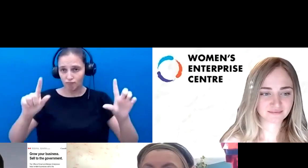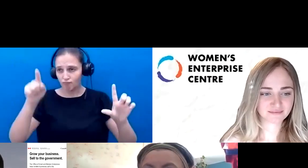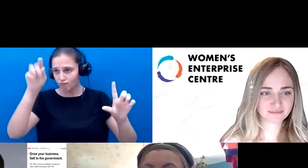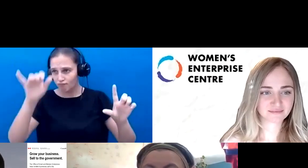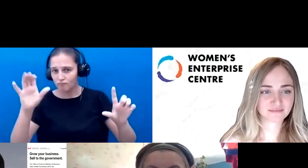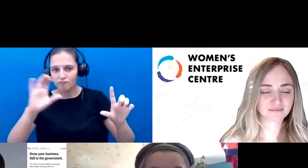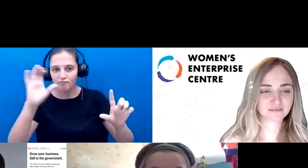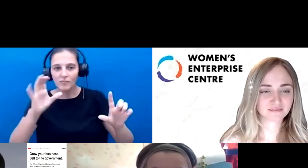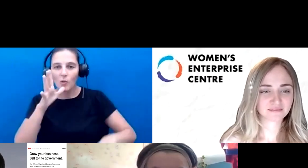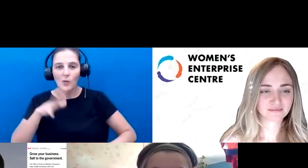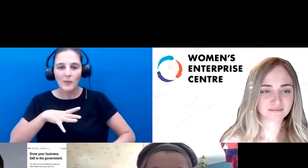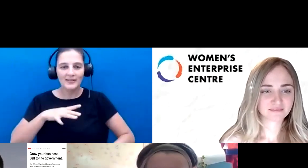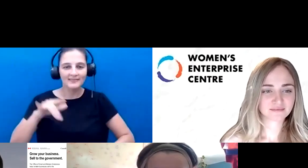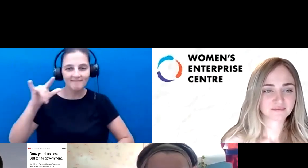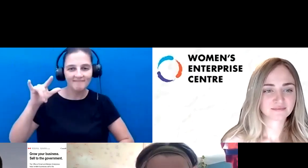suits on